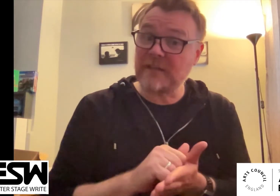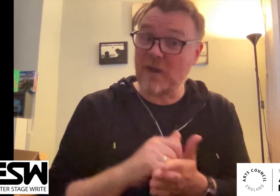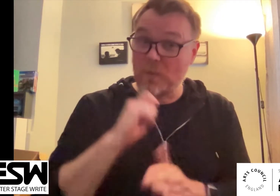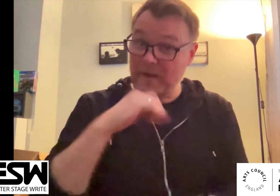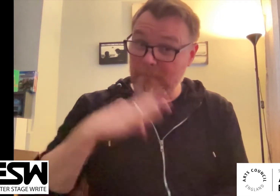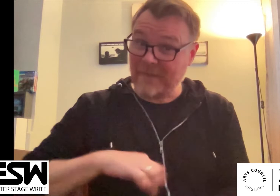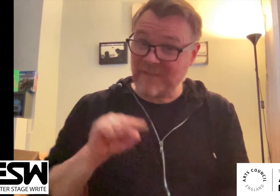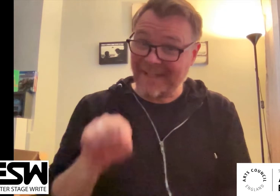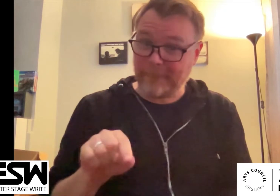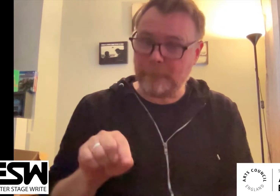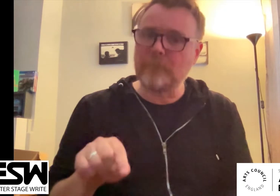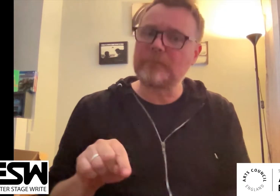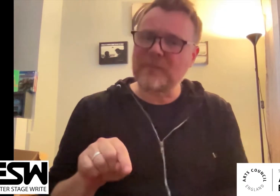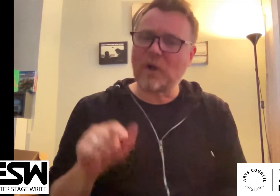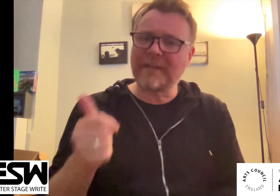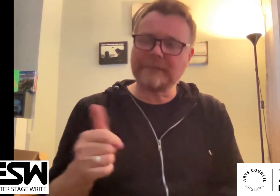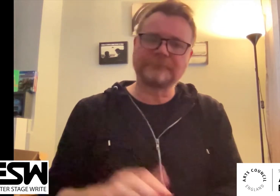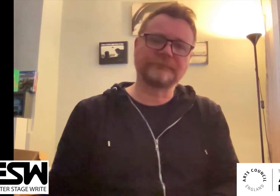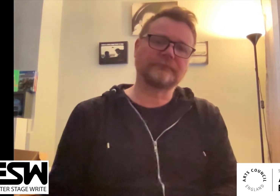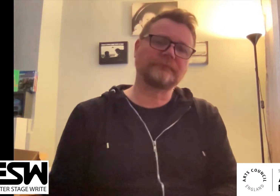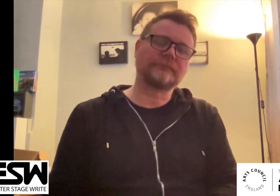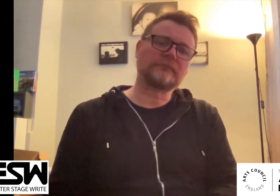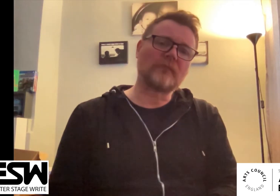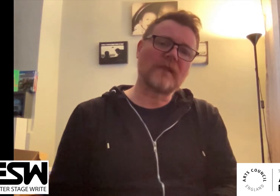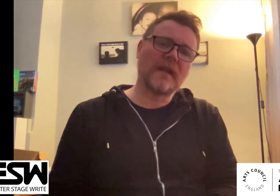do? Will it benefit him? Okay.